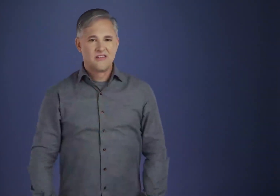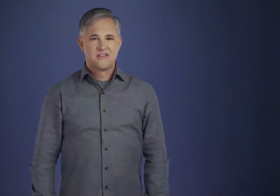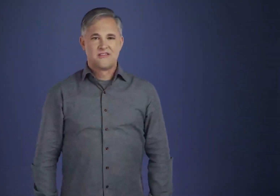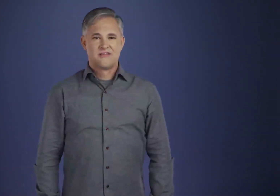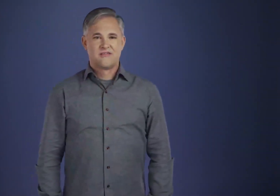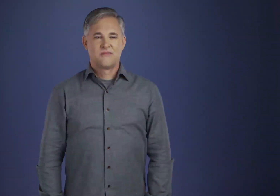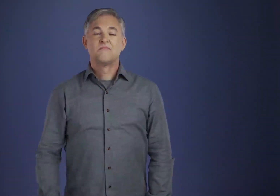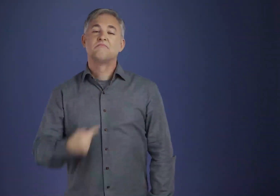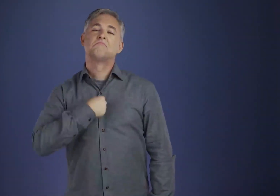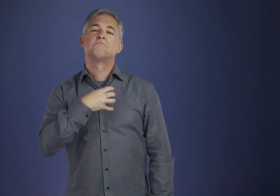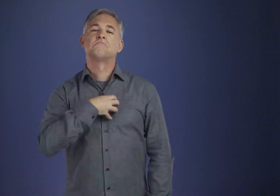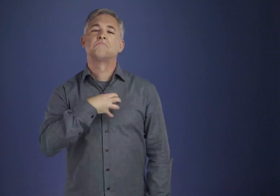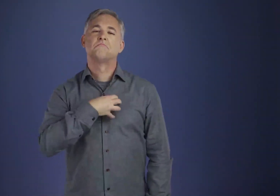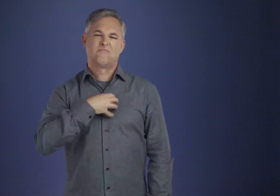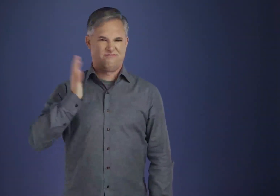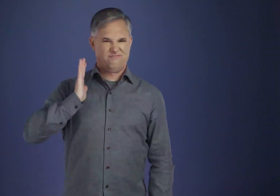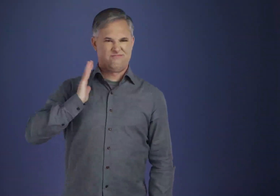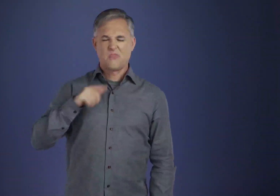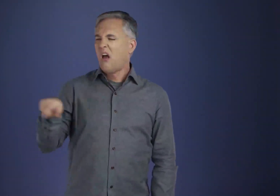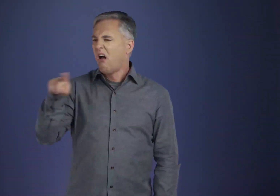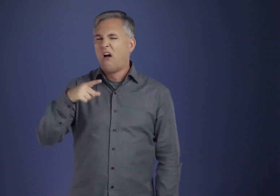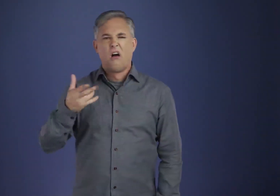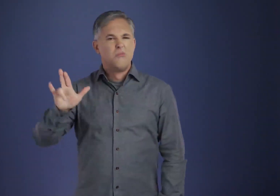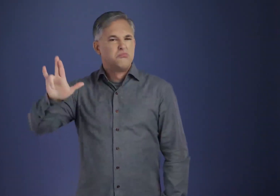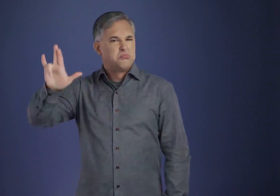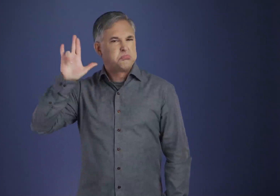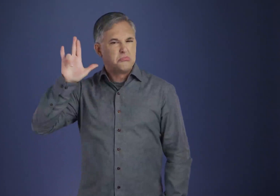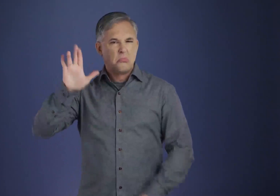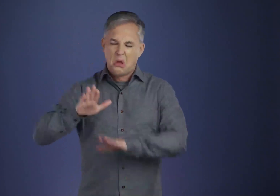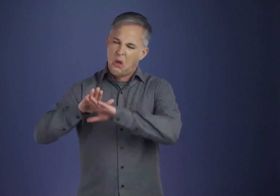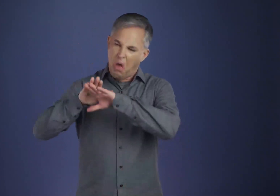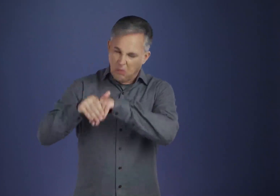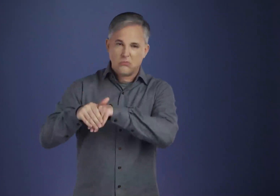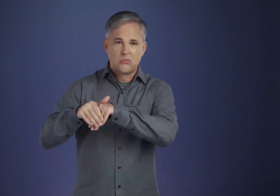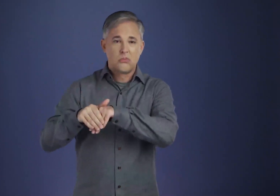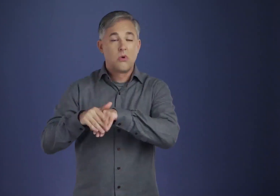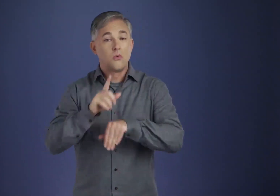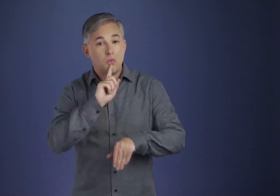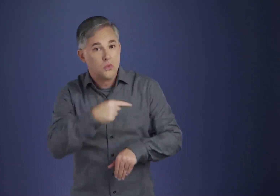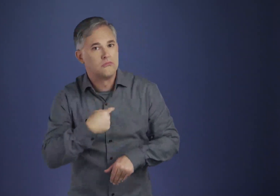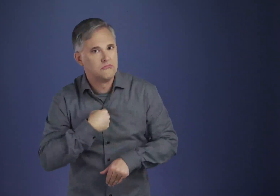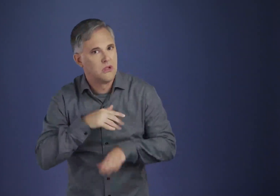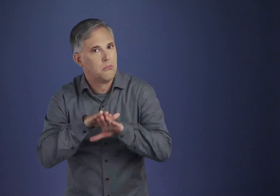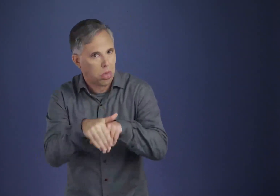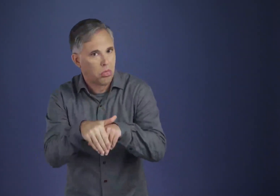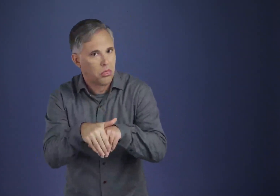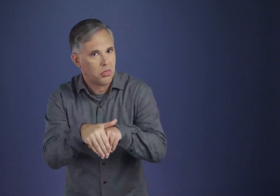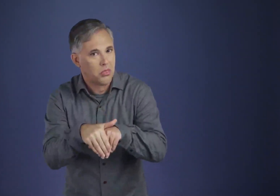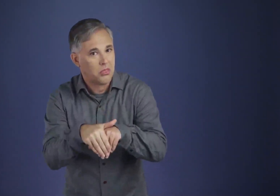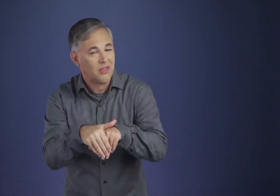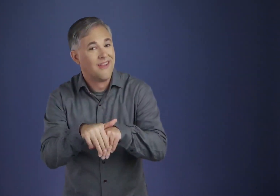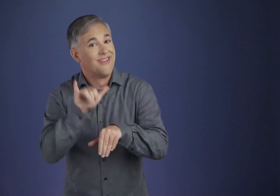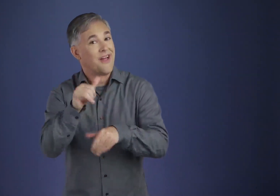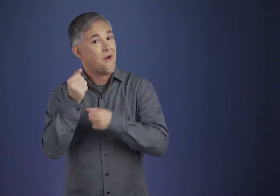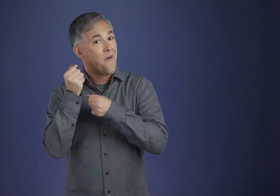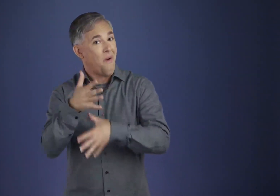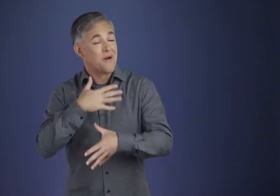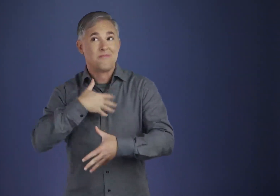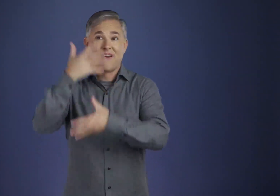own besetting evil. This phony form of respectability was our undoing, so far as faith